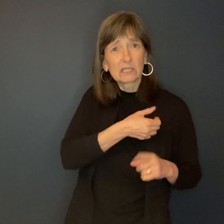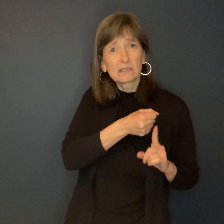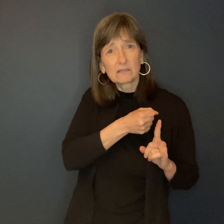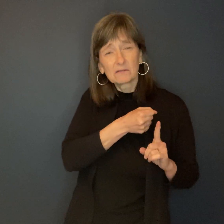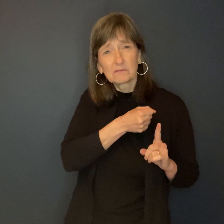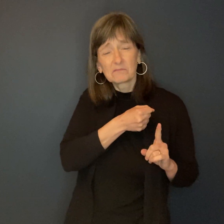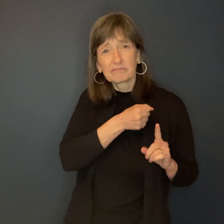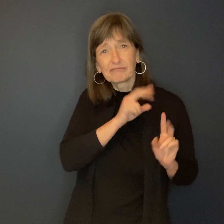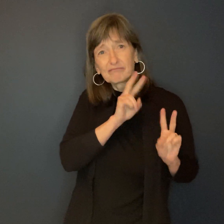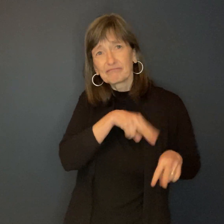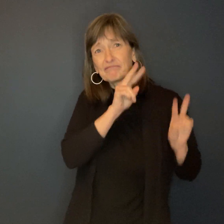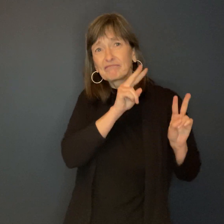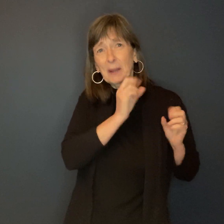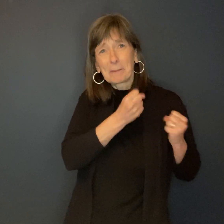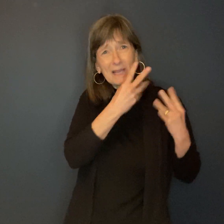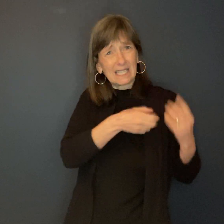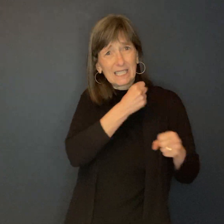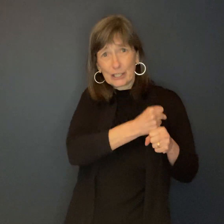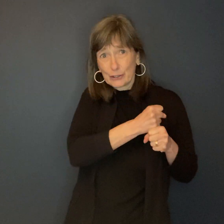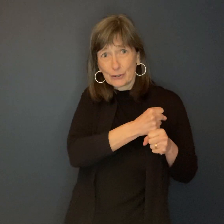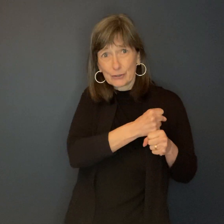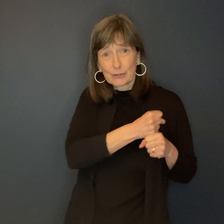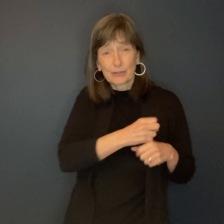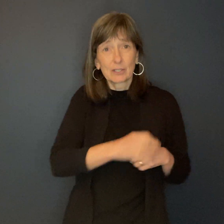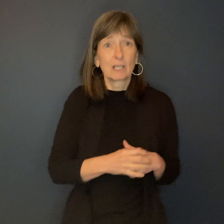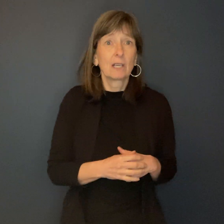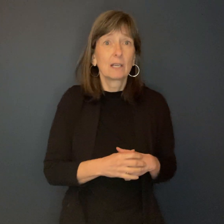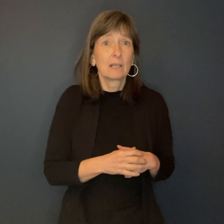It's not at the time people